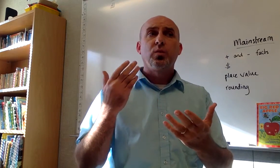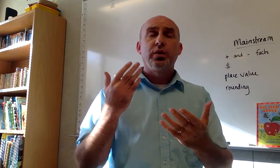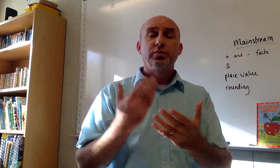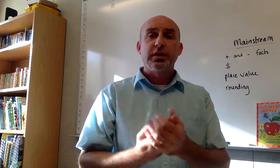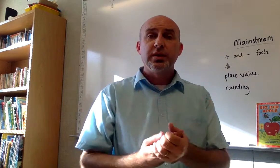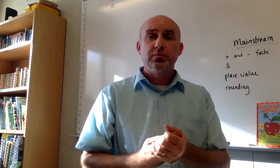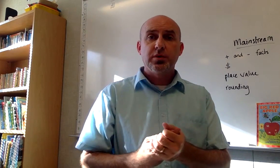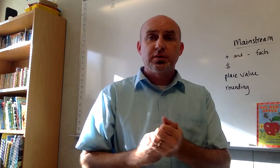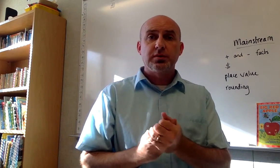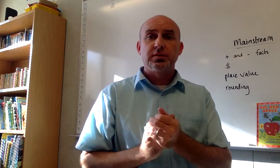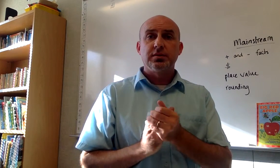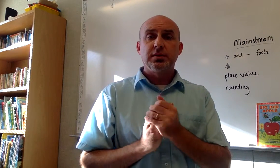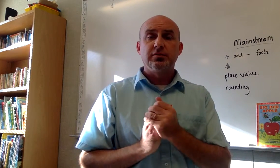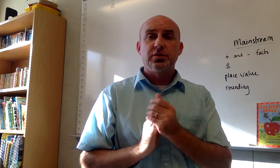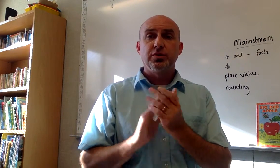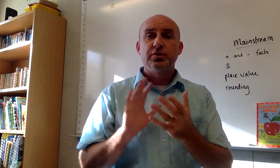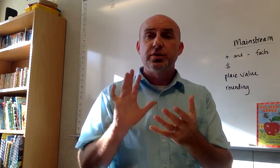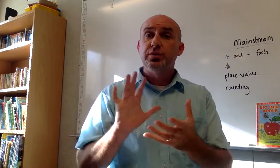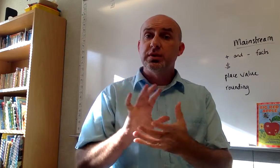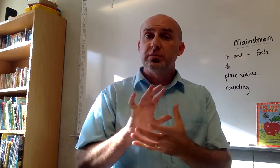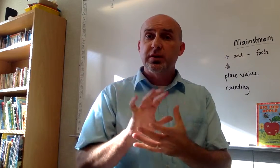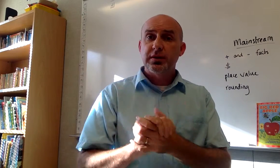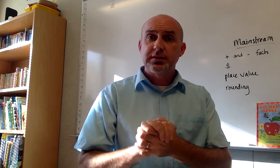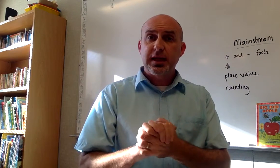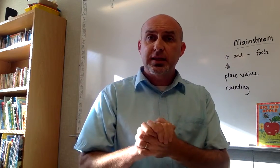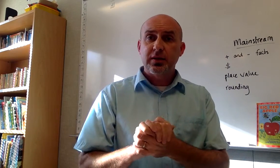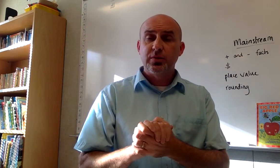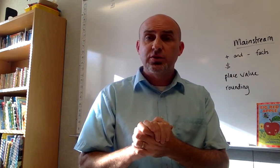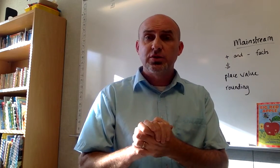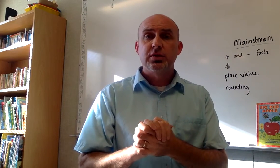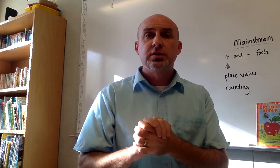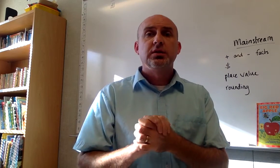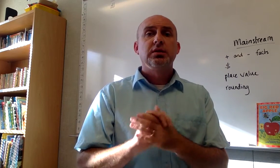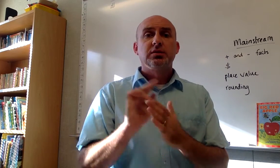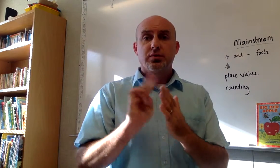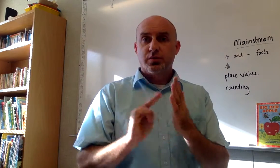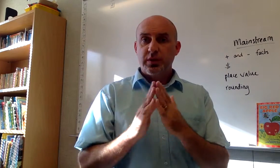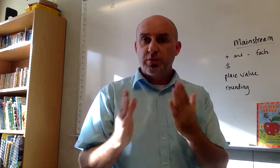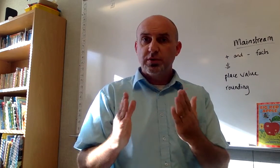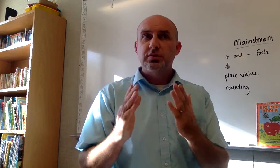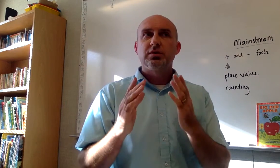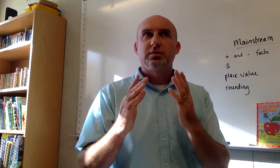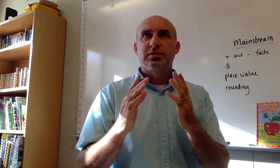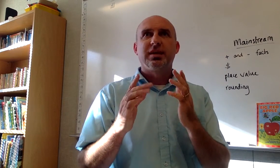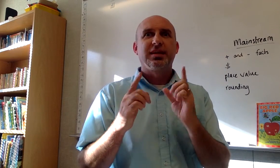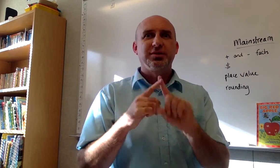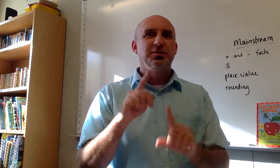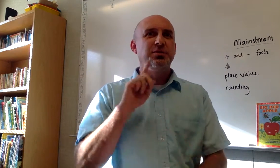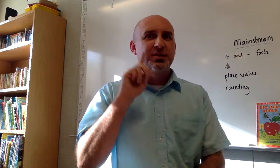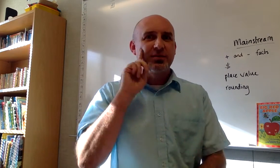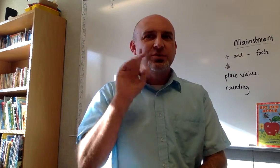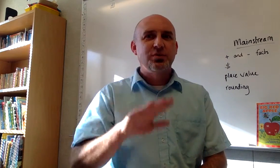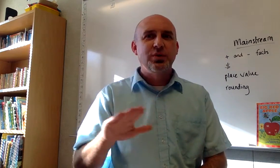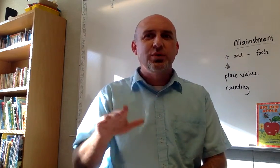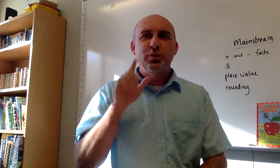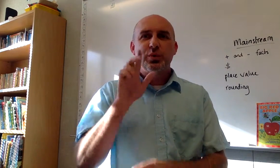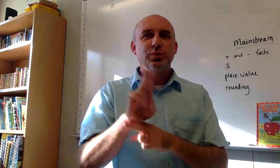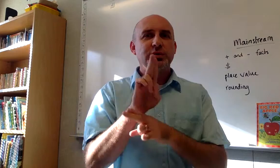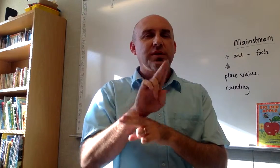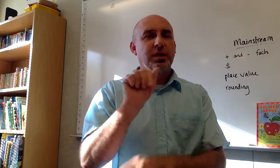when reading books to deaf children who are using American Sign Language, so when you're reading books, let me sign that to deaf children who use